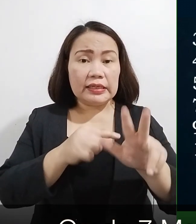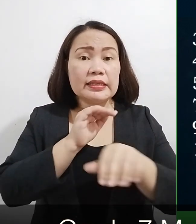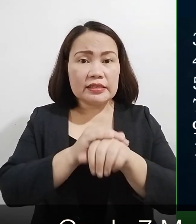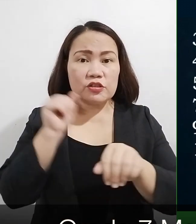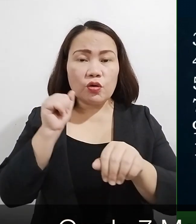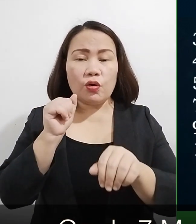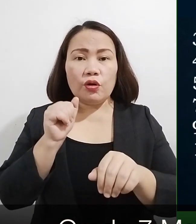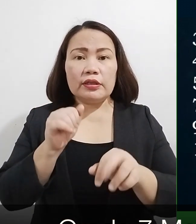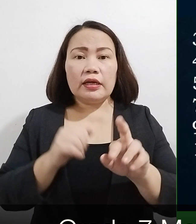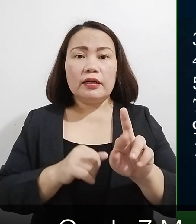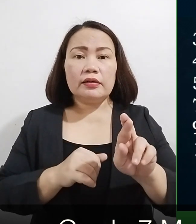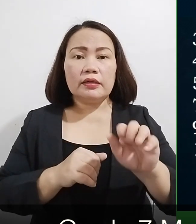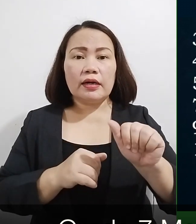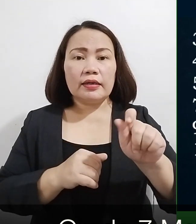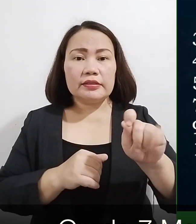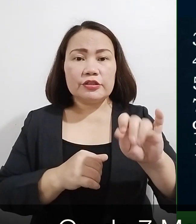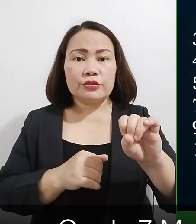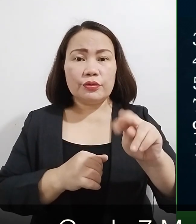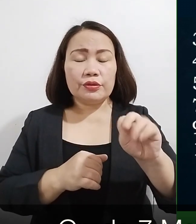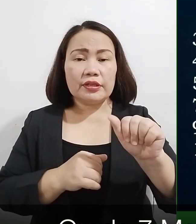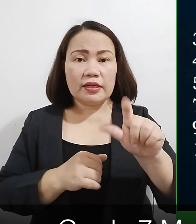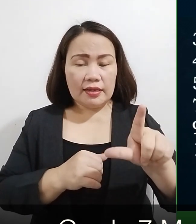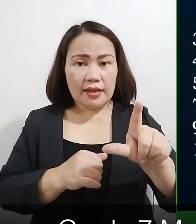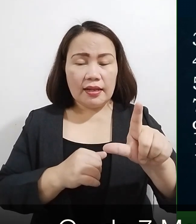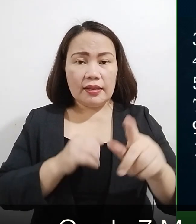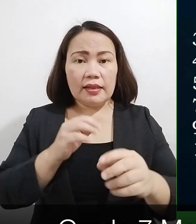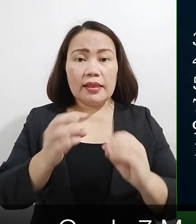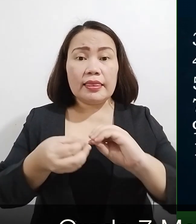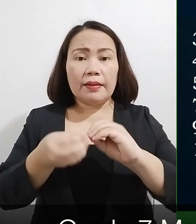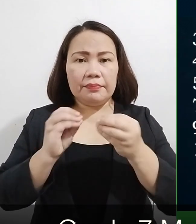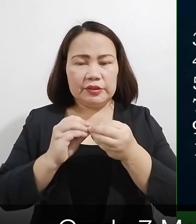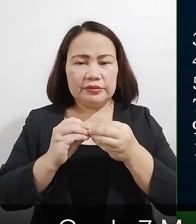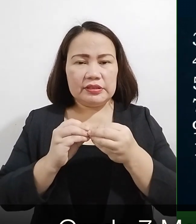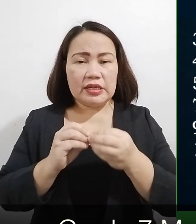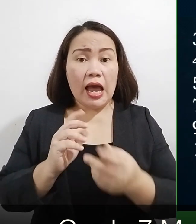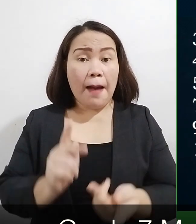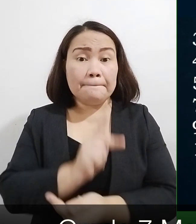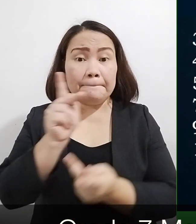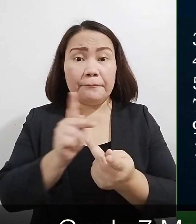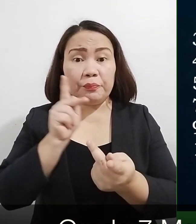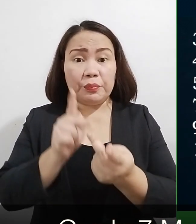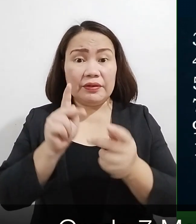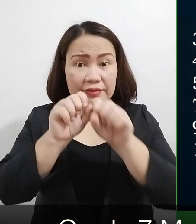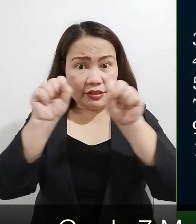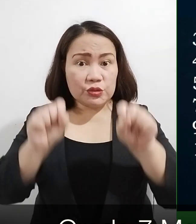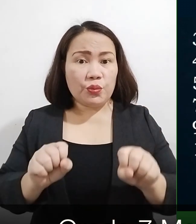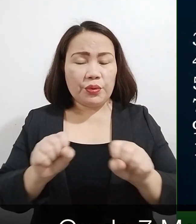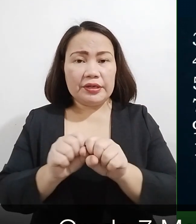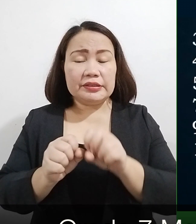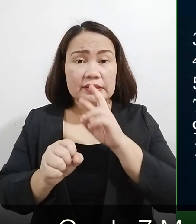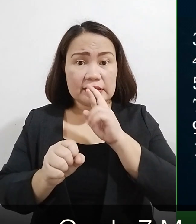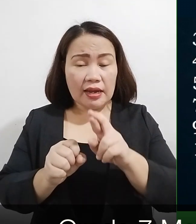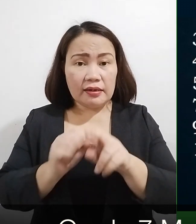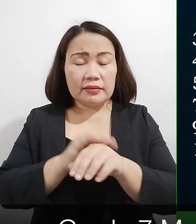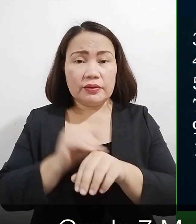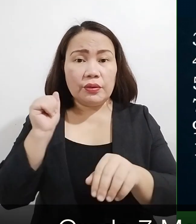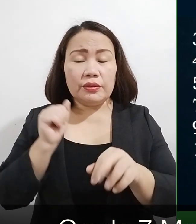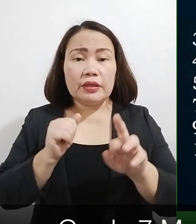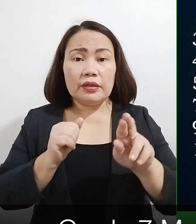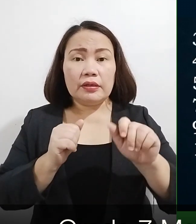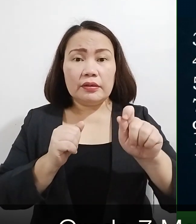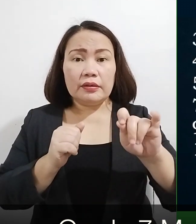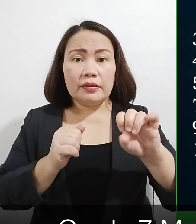is called rational numbers. Perfect squares or perfect square numbers are